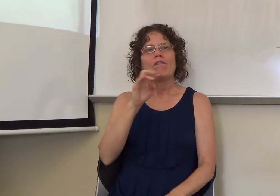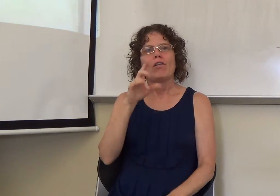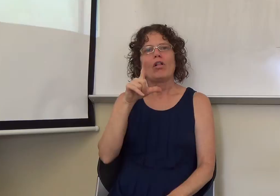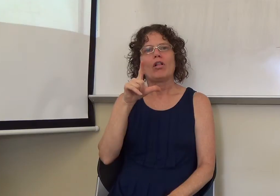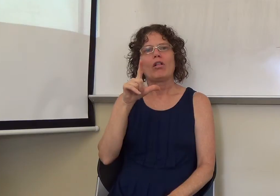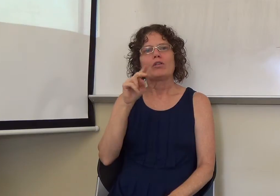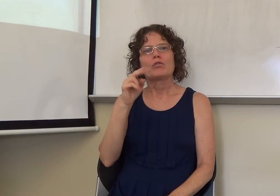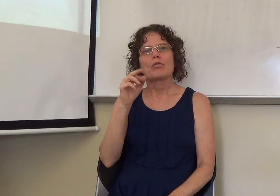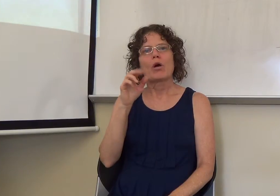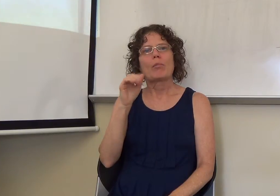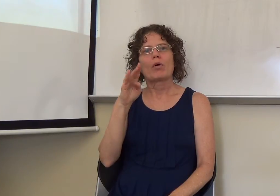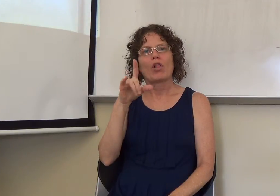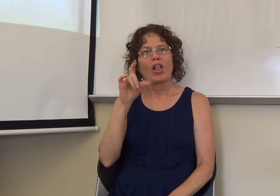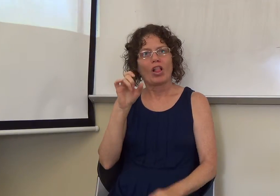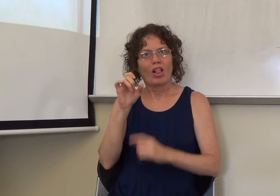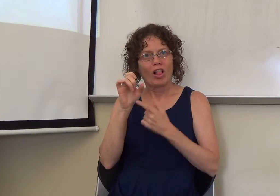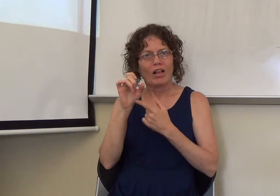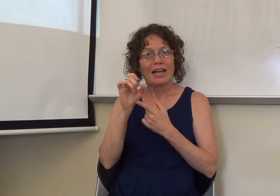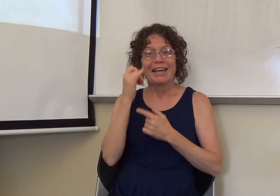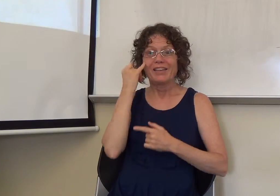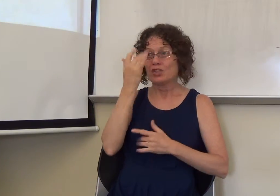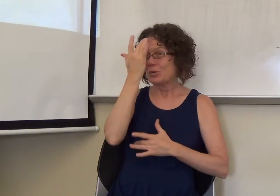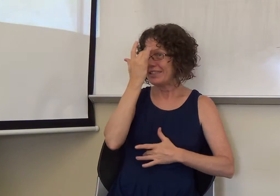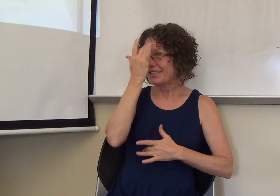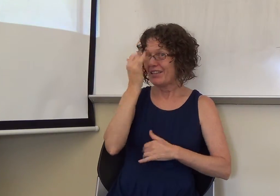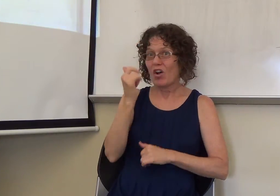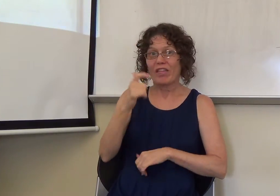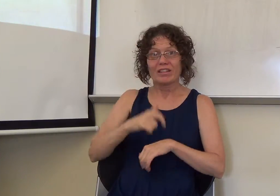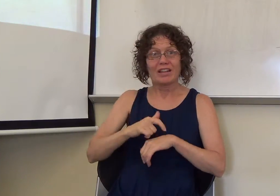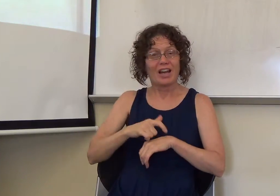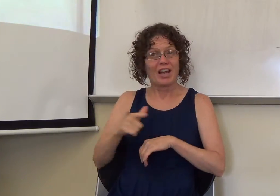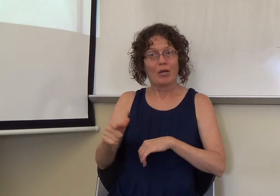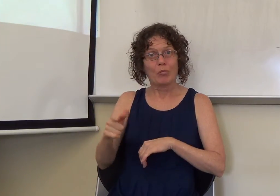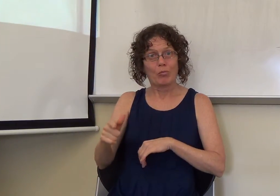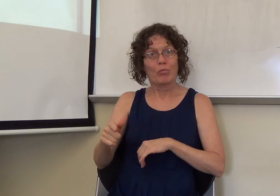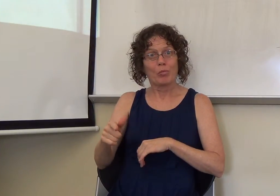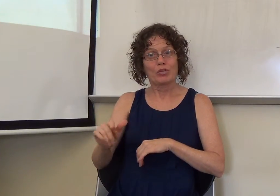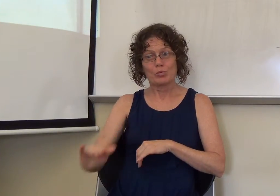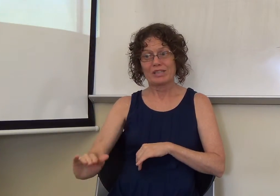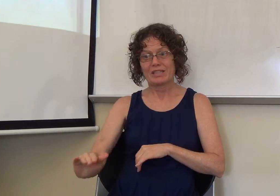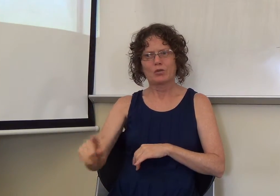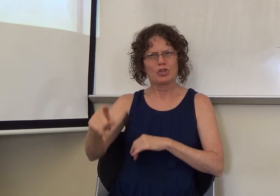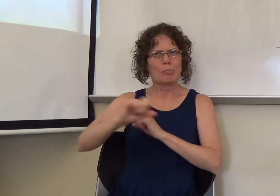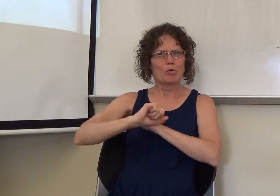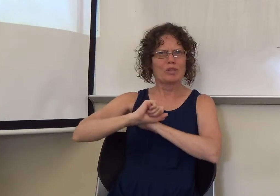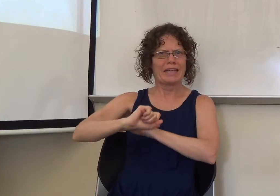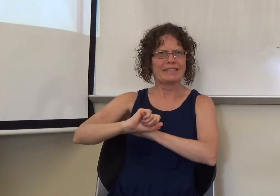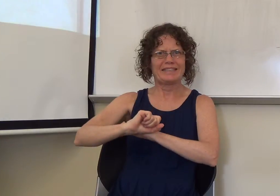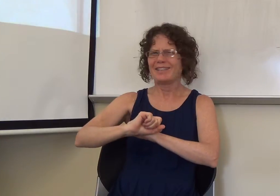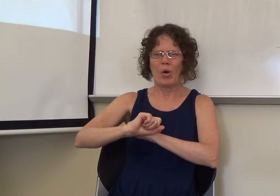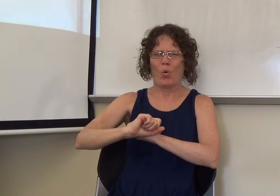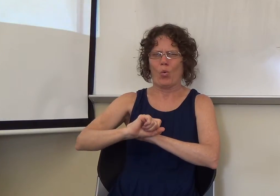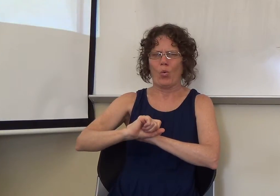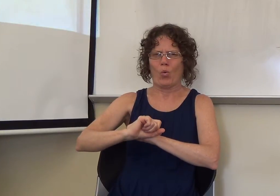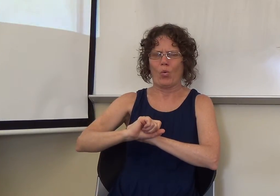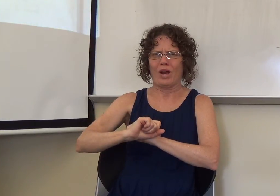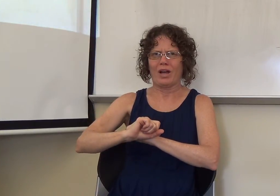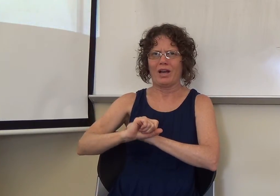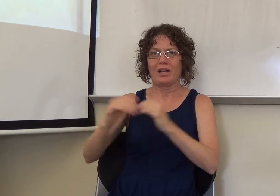If she was sick all the time when she was little, was she protected from illnesses? No. Was she